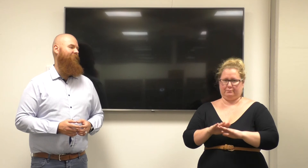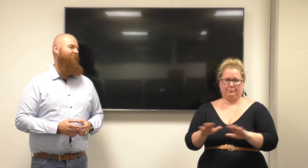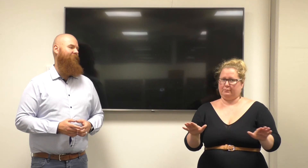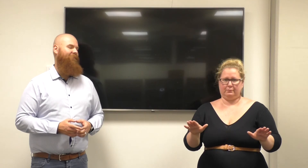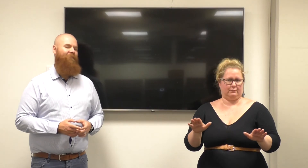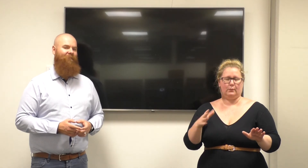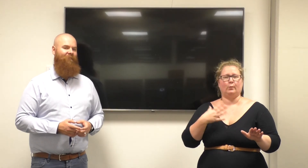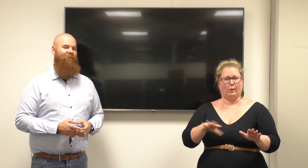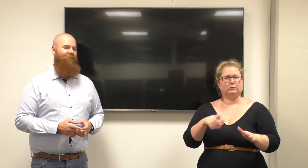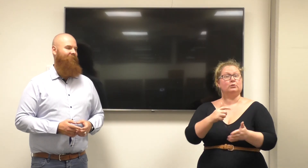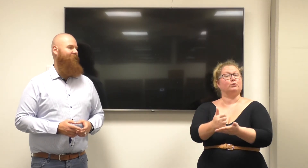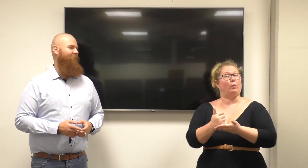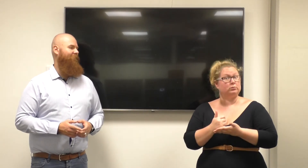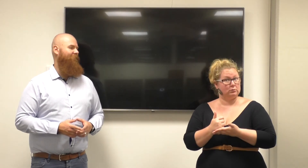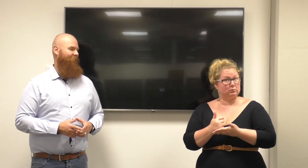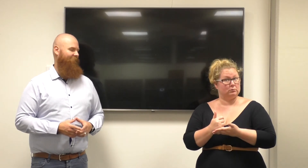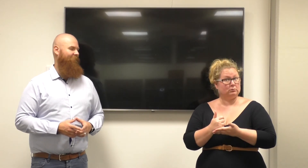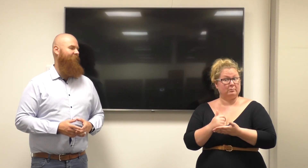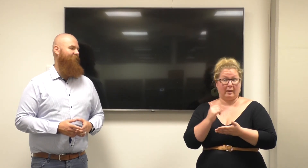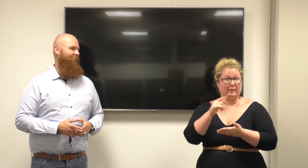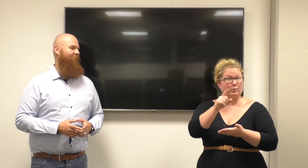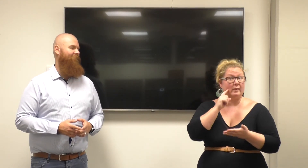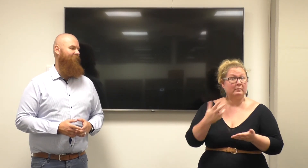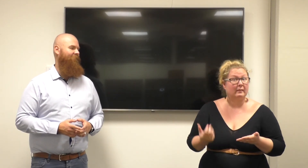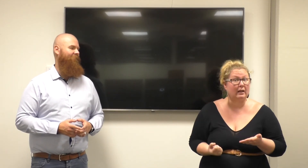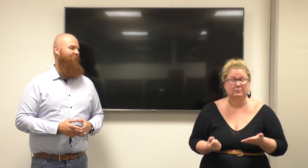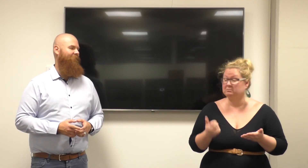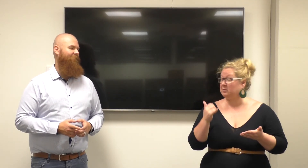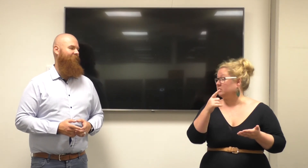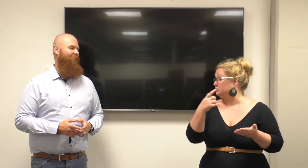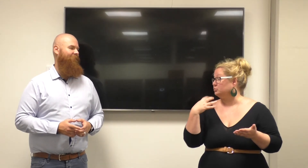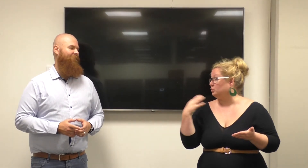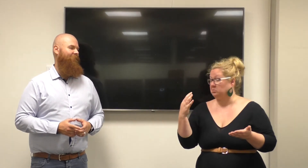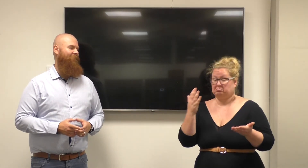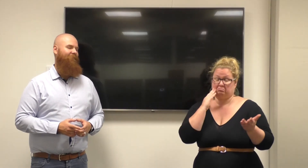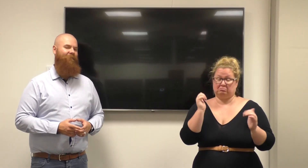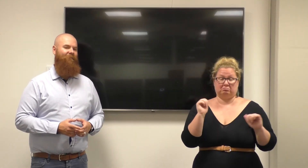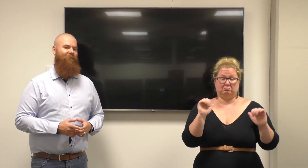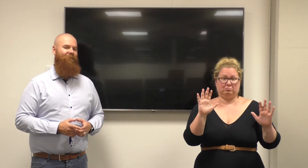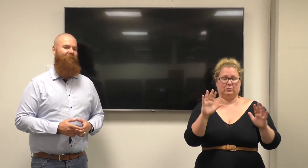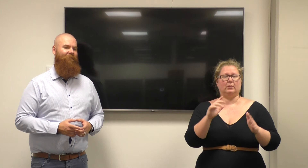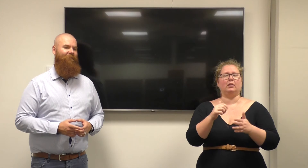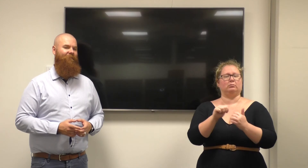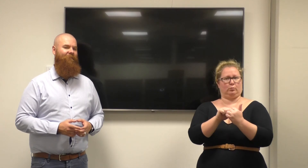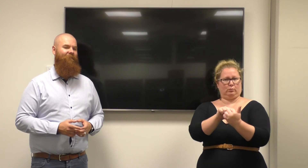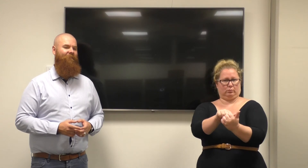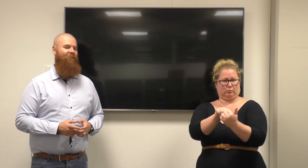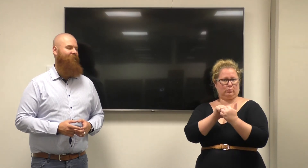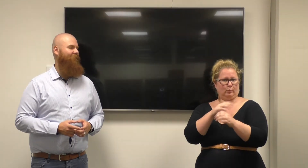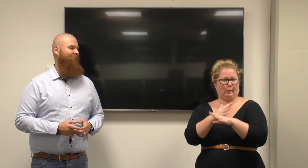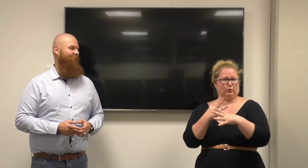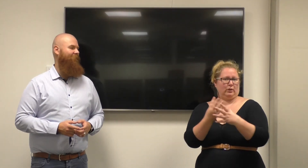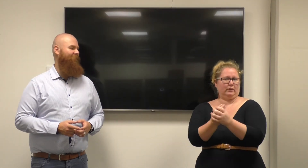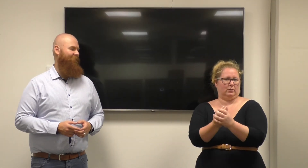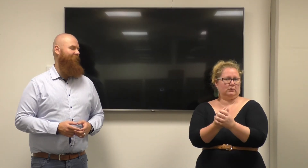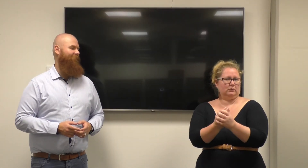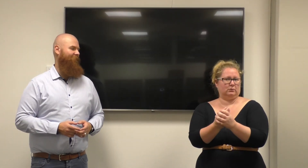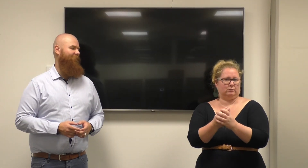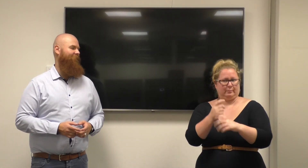We don't need helpers. Deaf people do not need helpers. Or maybe, support, that's fine. but we want to